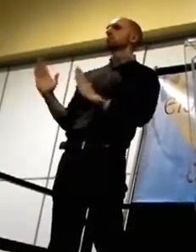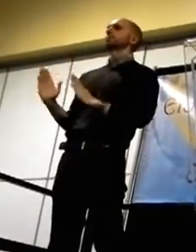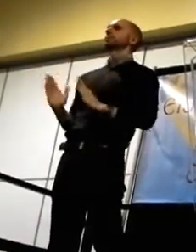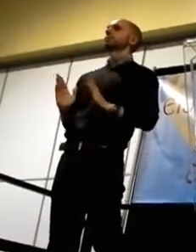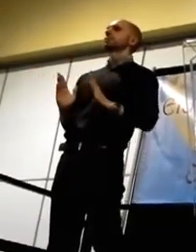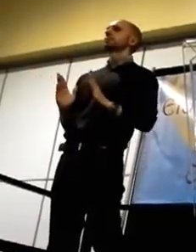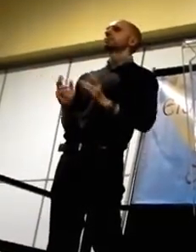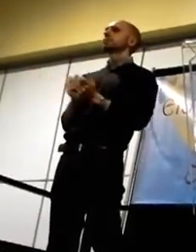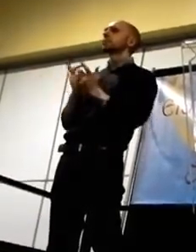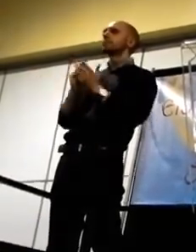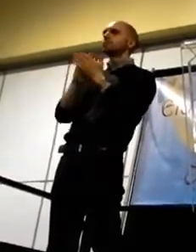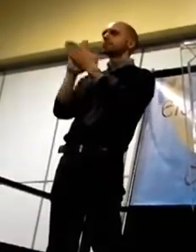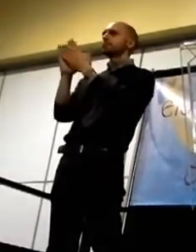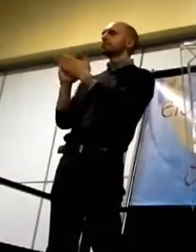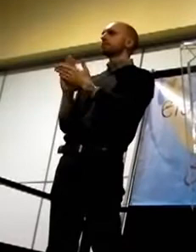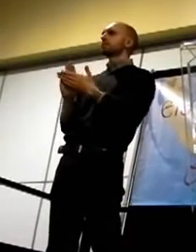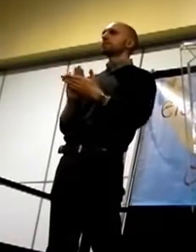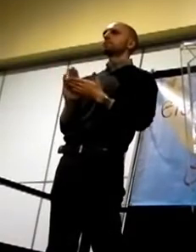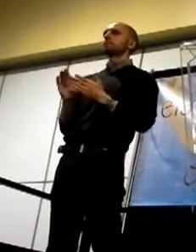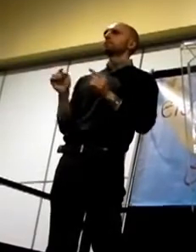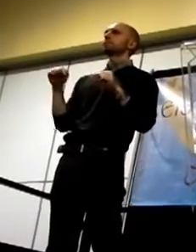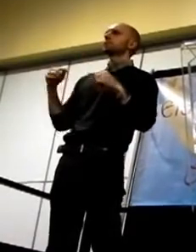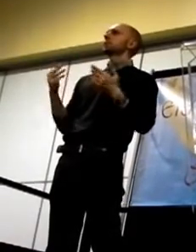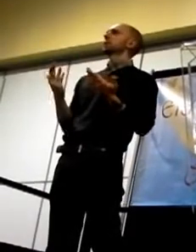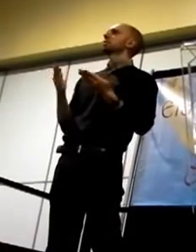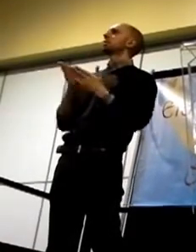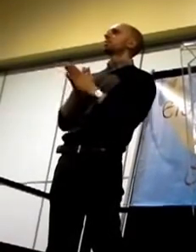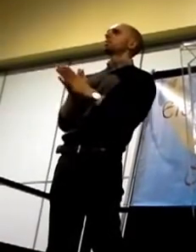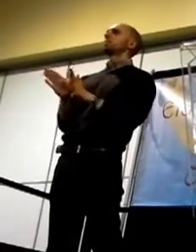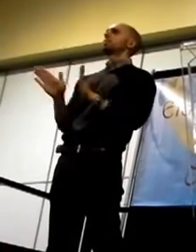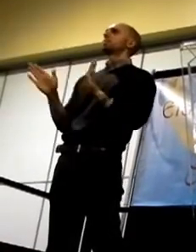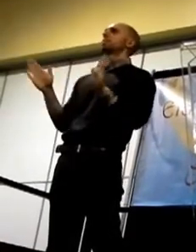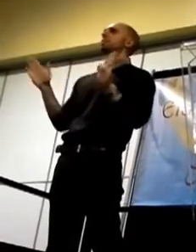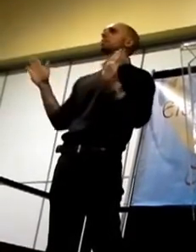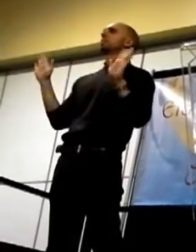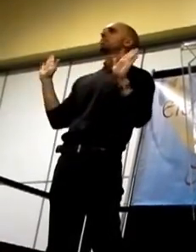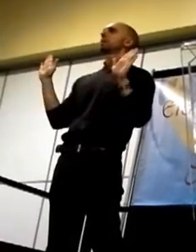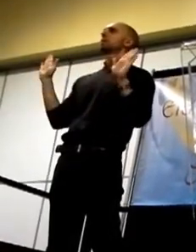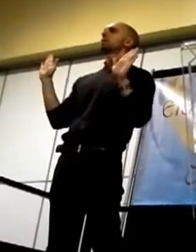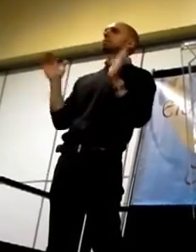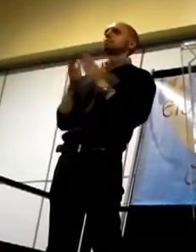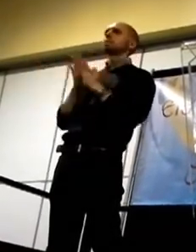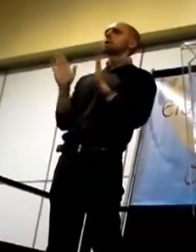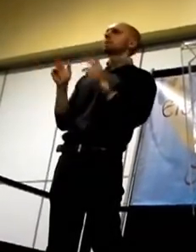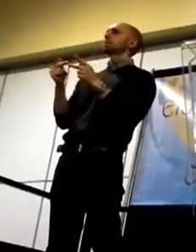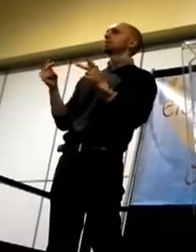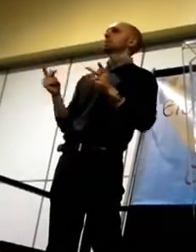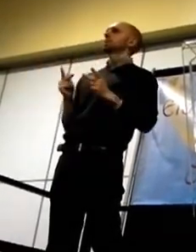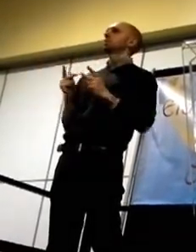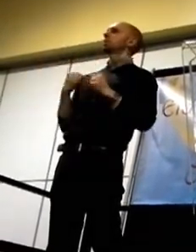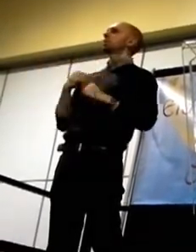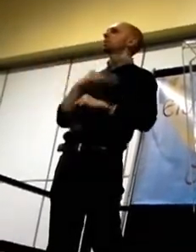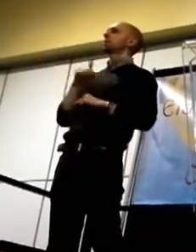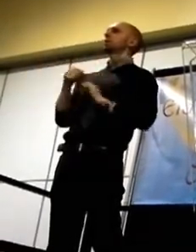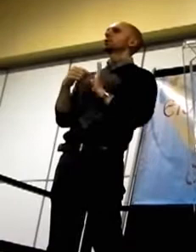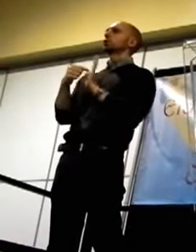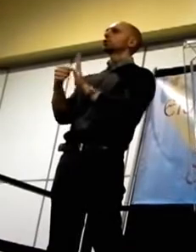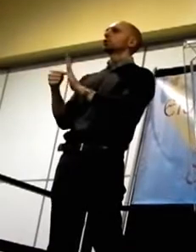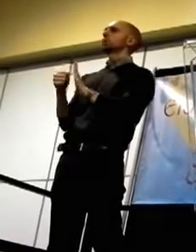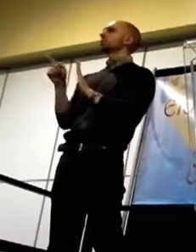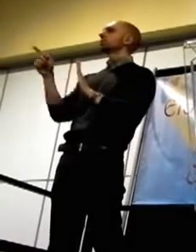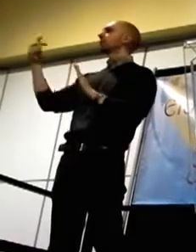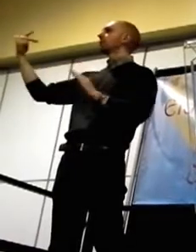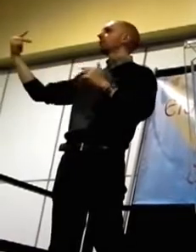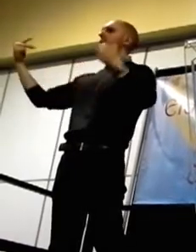in this public place, everybody is looking at us. And as every camera is shooting at us, we have to show people who